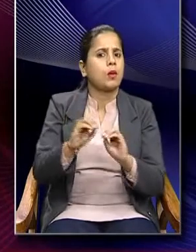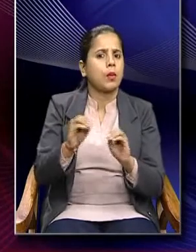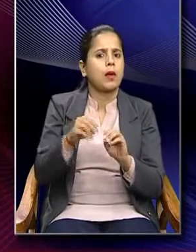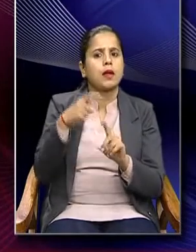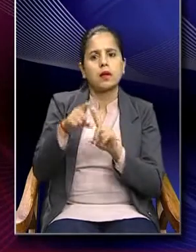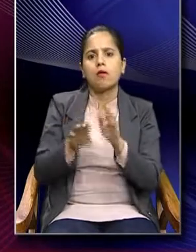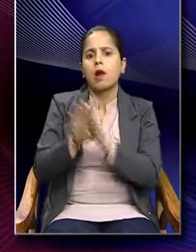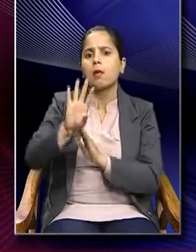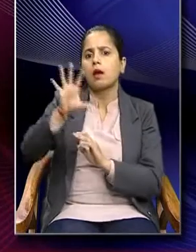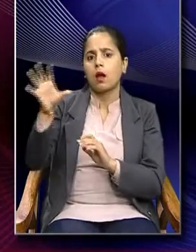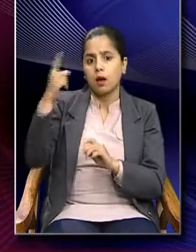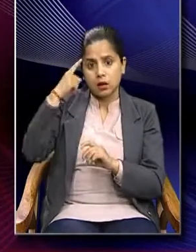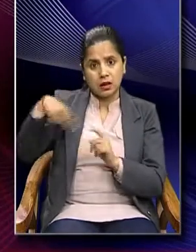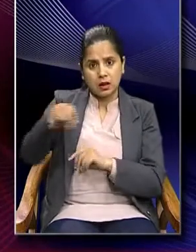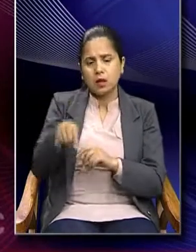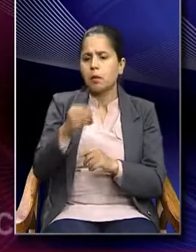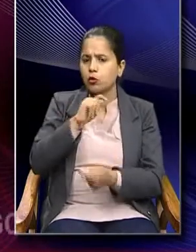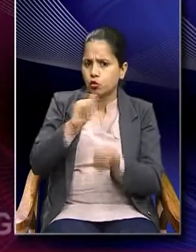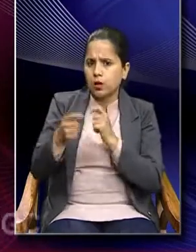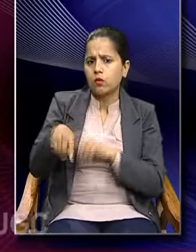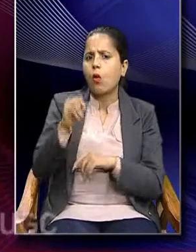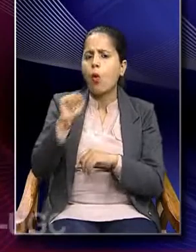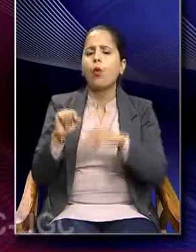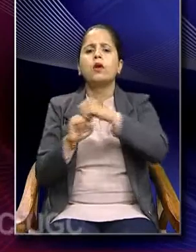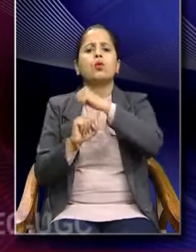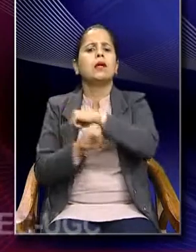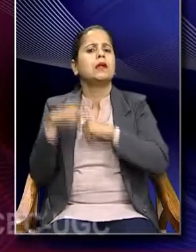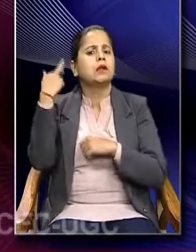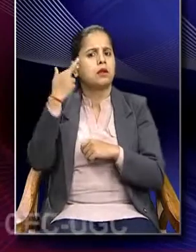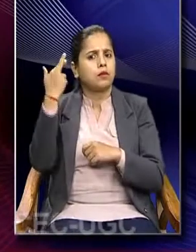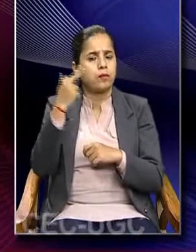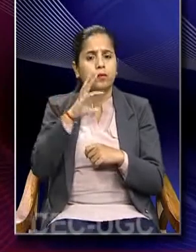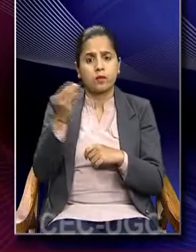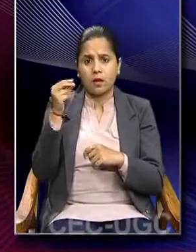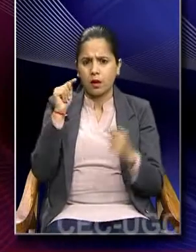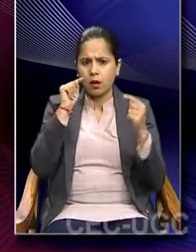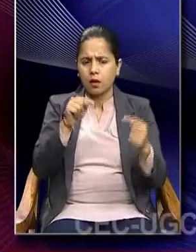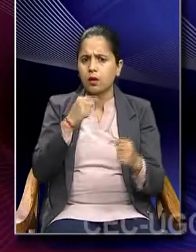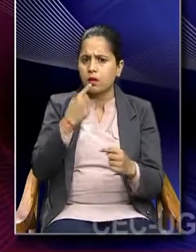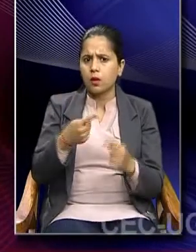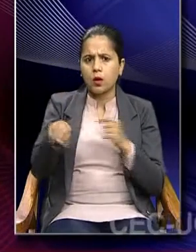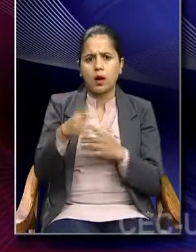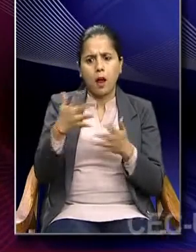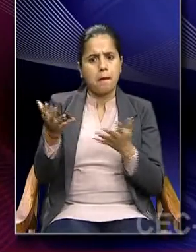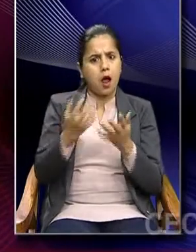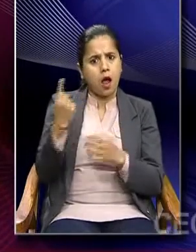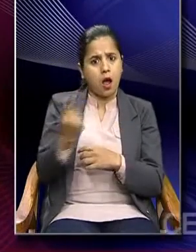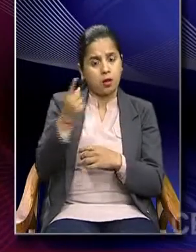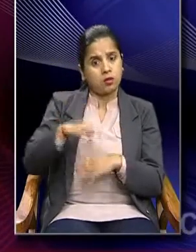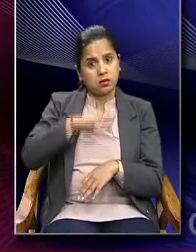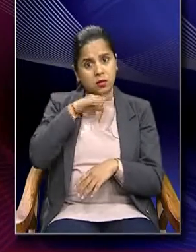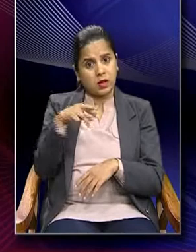economies. For these structured reasons, dependency theorists argue that the market alone is not a